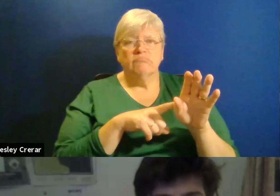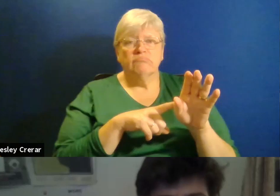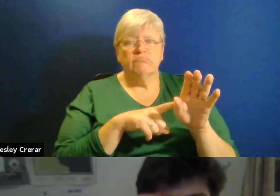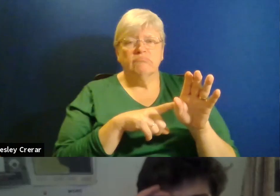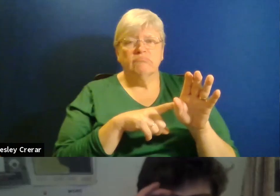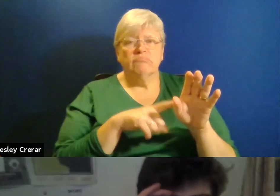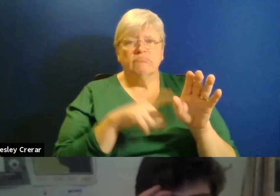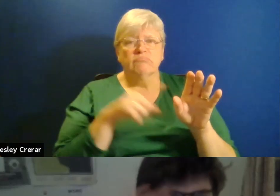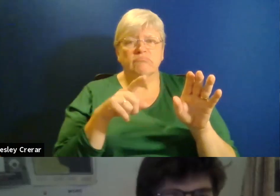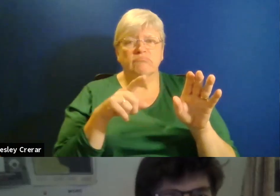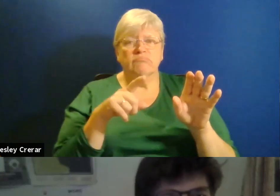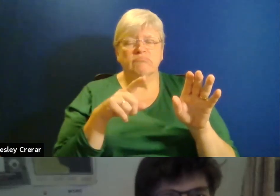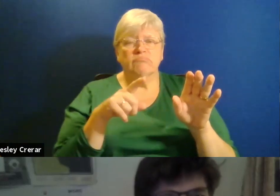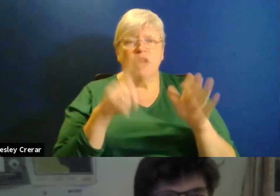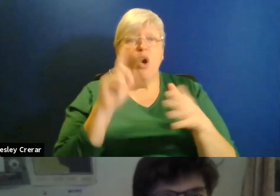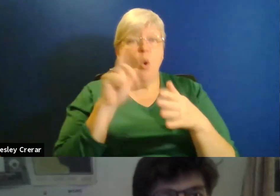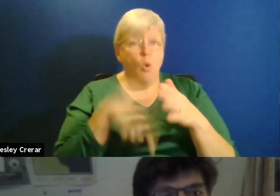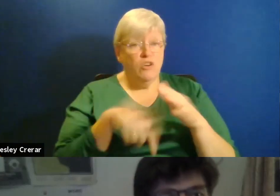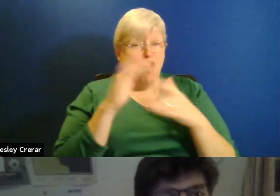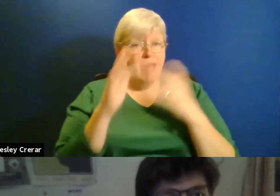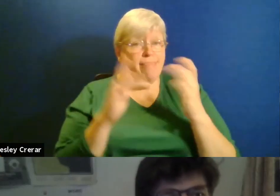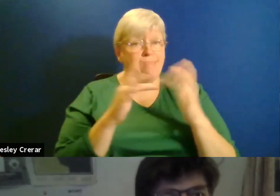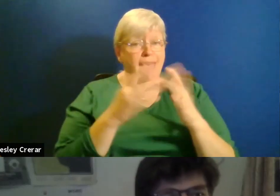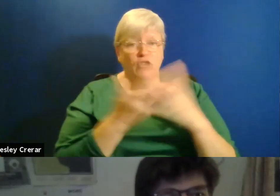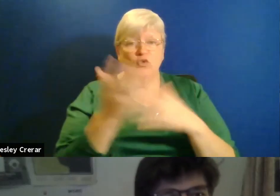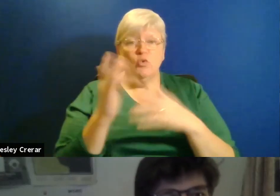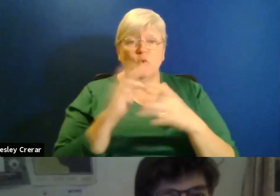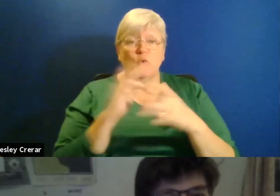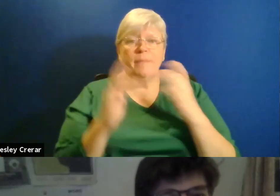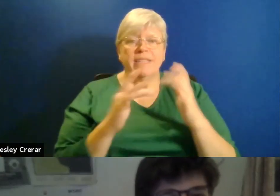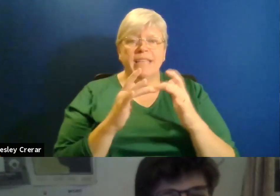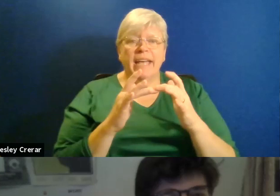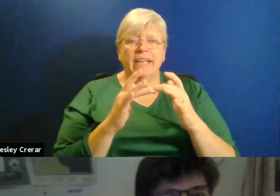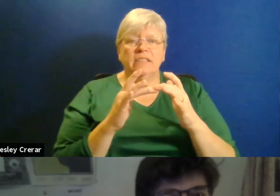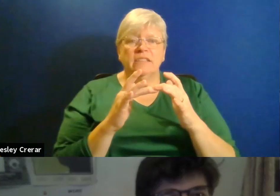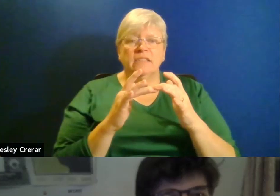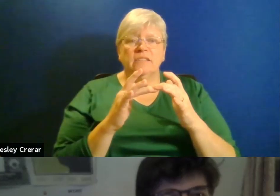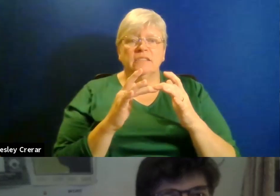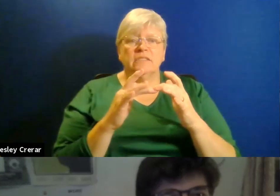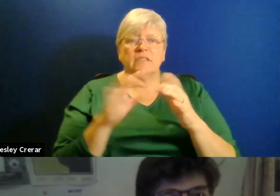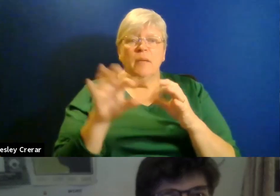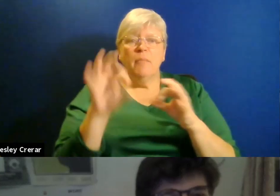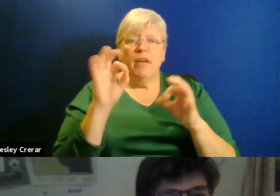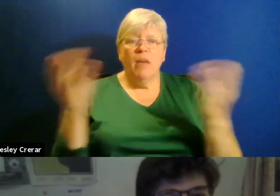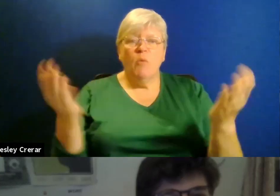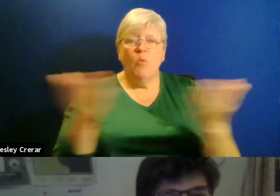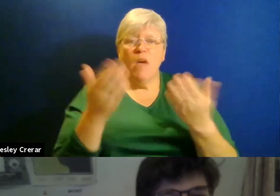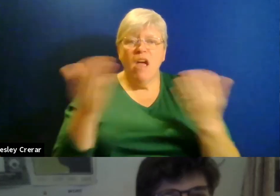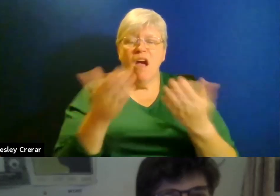But you can order them online through the website, and you can also pick them up. There's a variety